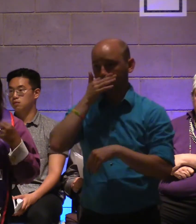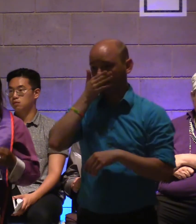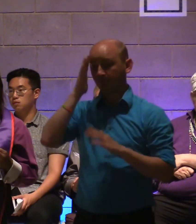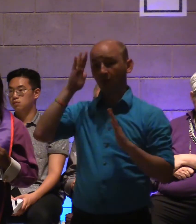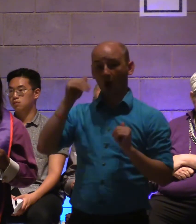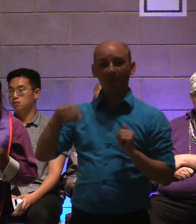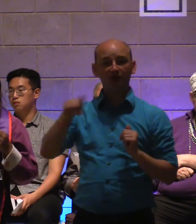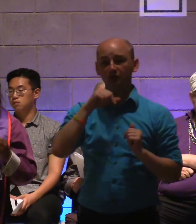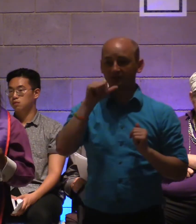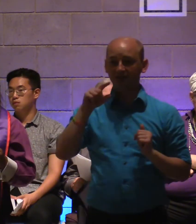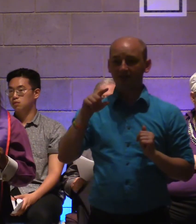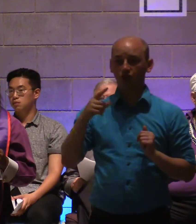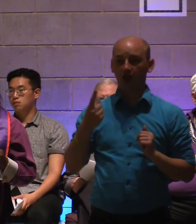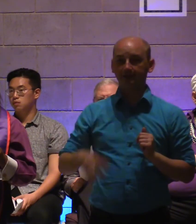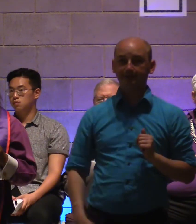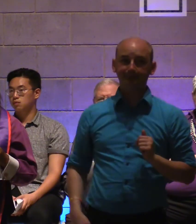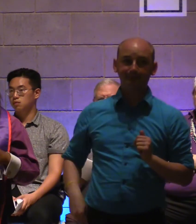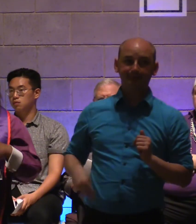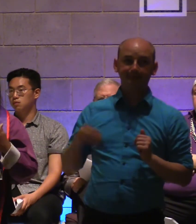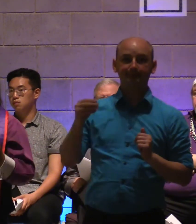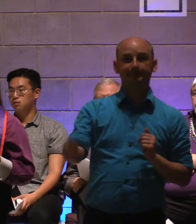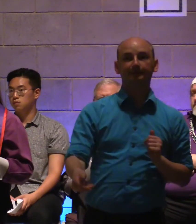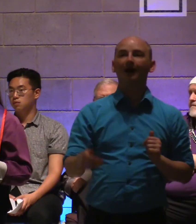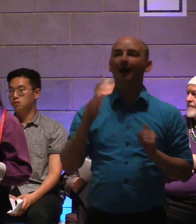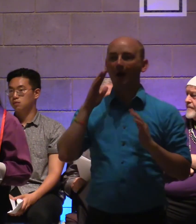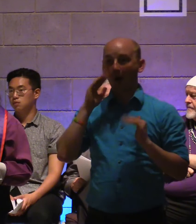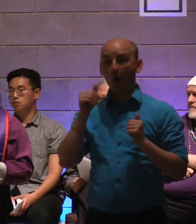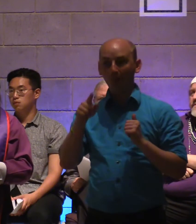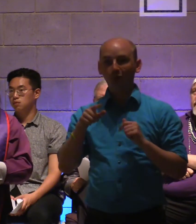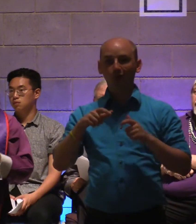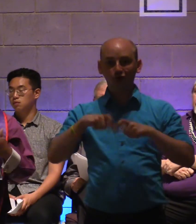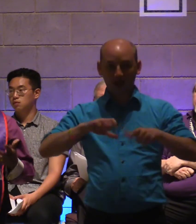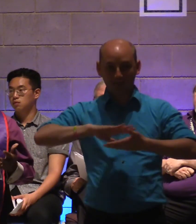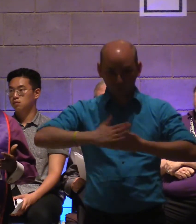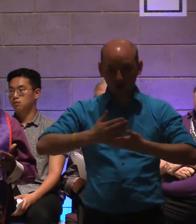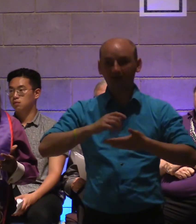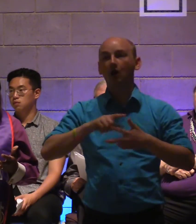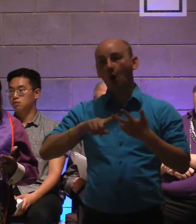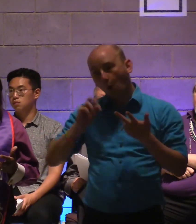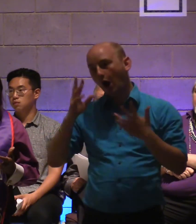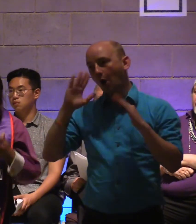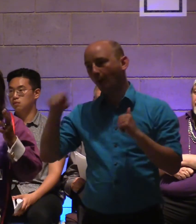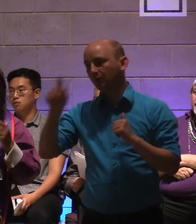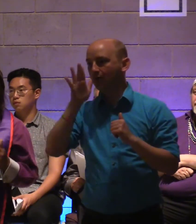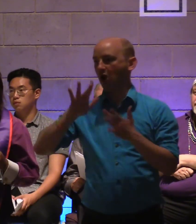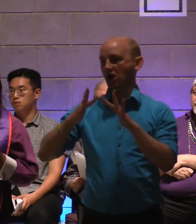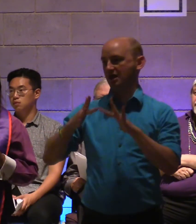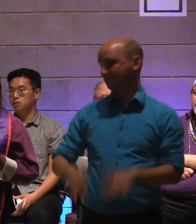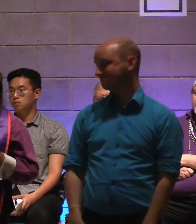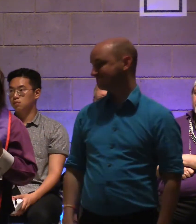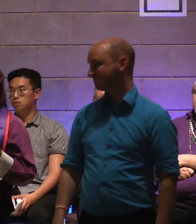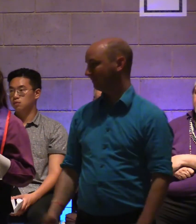you all didn't just look at me. You did reach in your pockets and give. You did take out your checkbooks and give, or you did go online and give. Thank you so